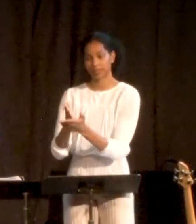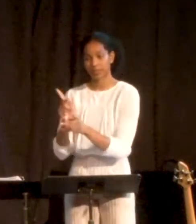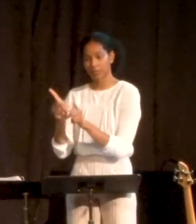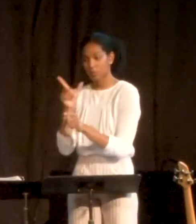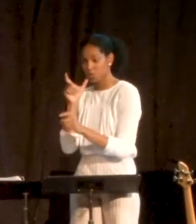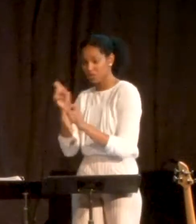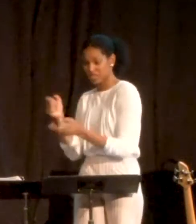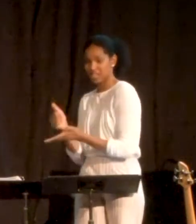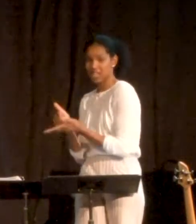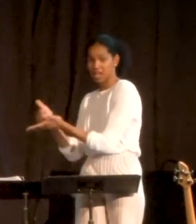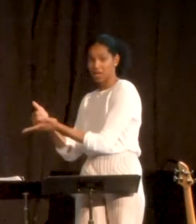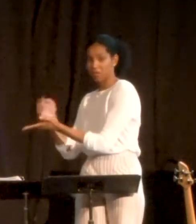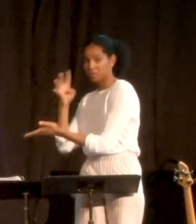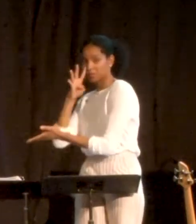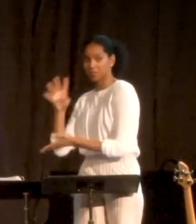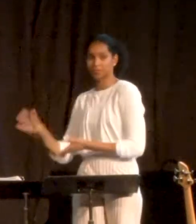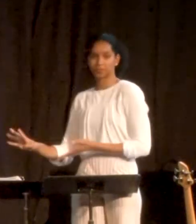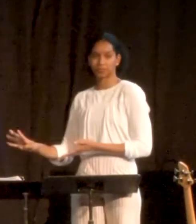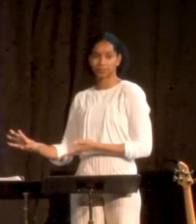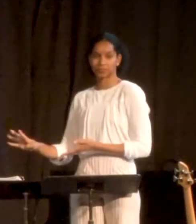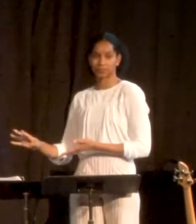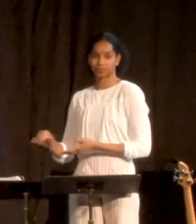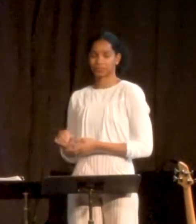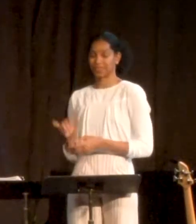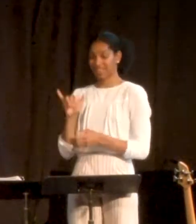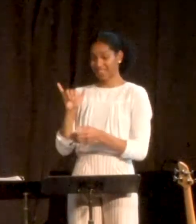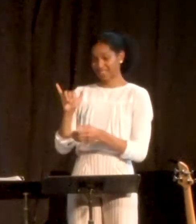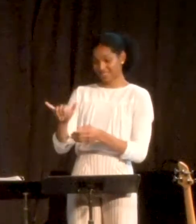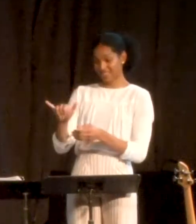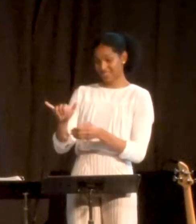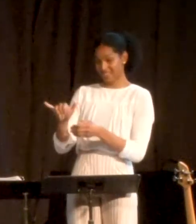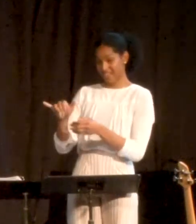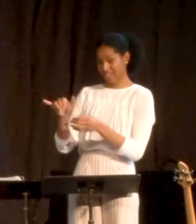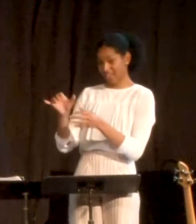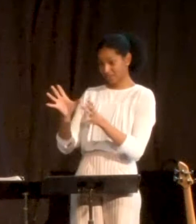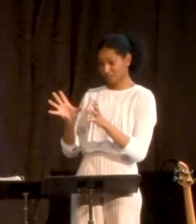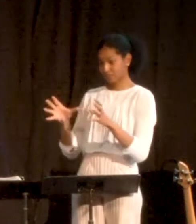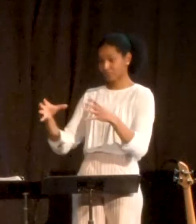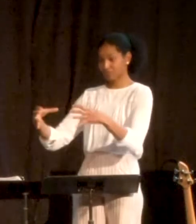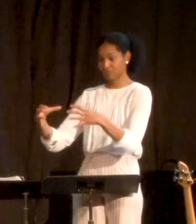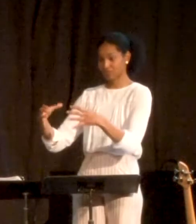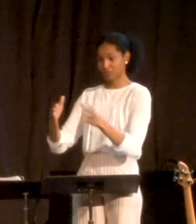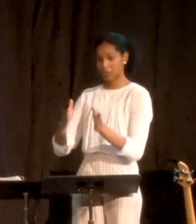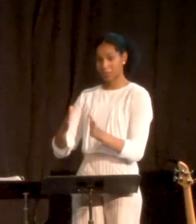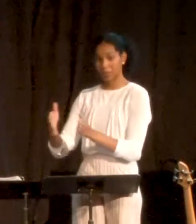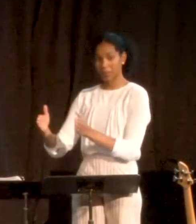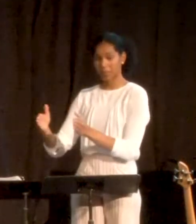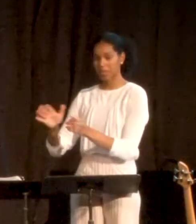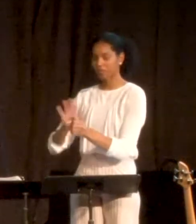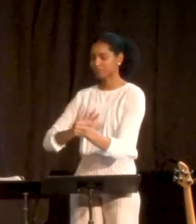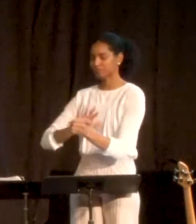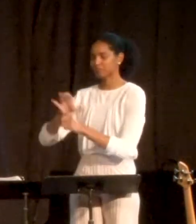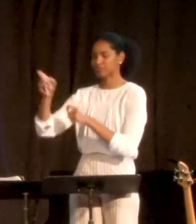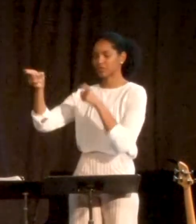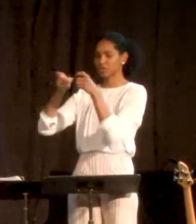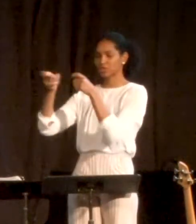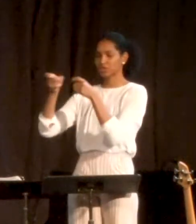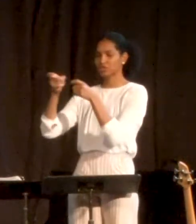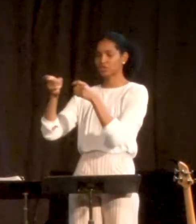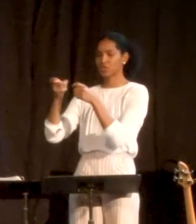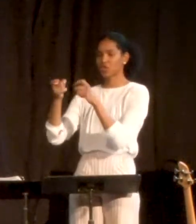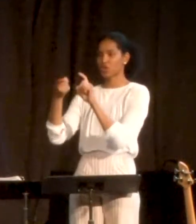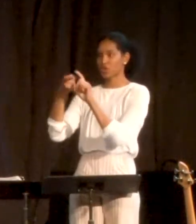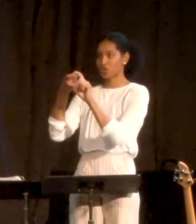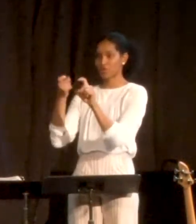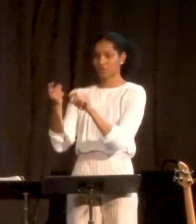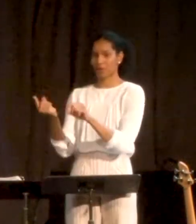was completely controlled by somebody else. The Hebraists, the